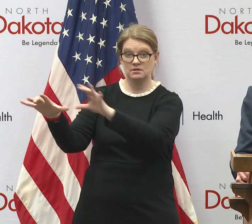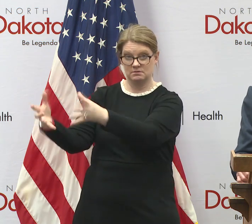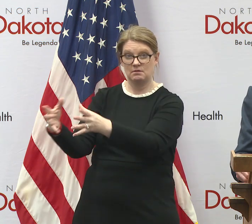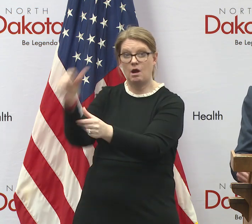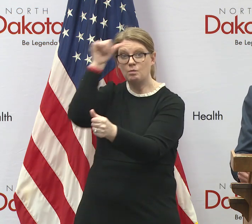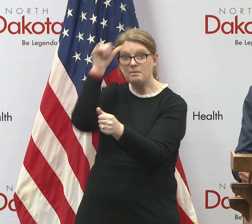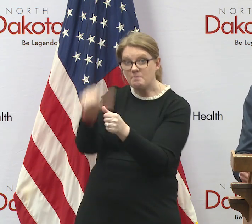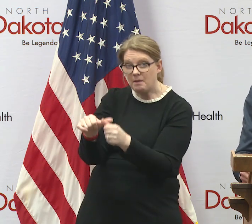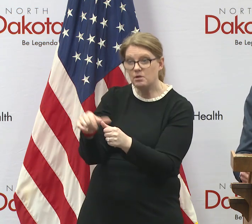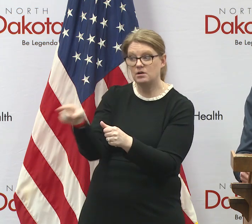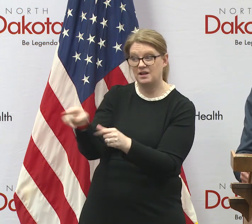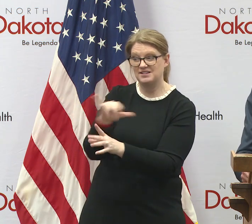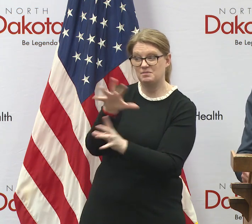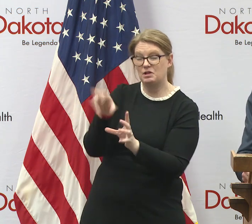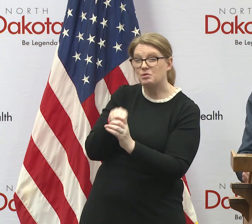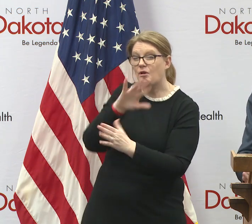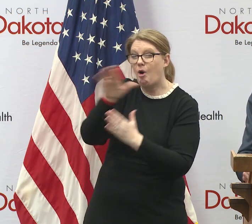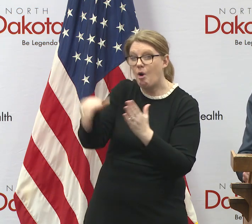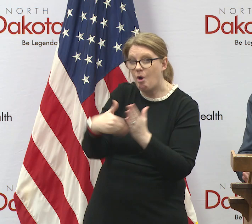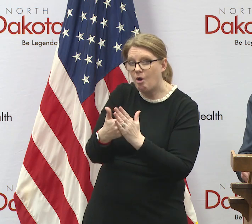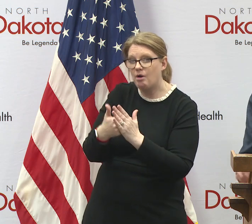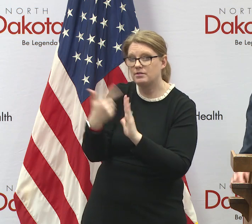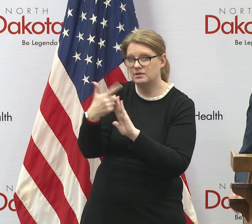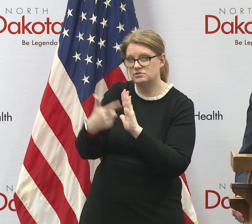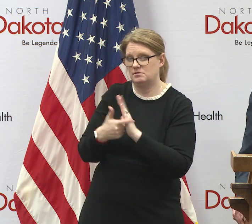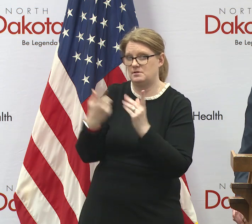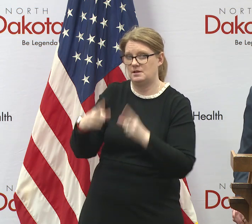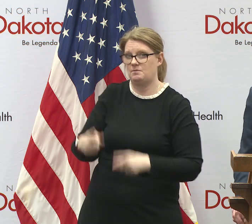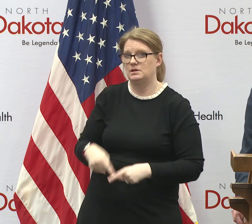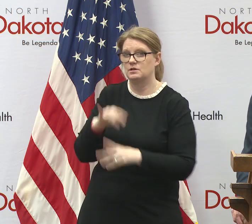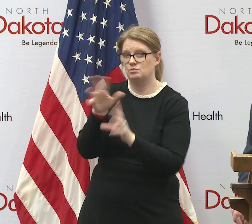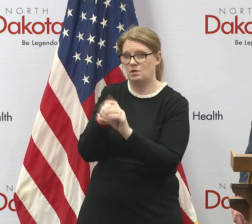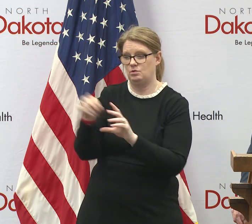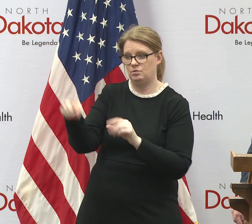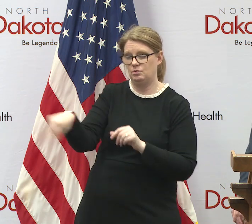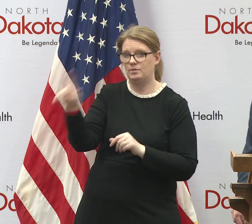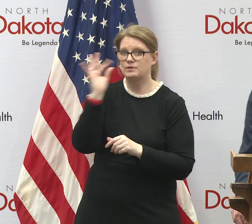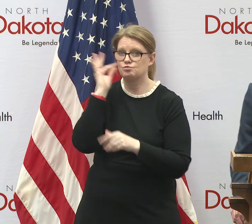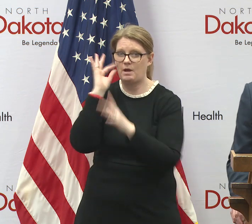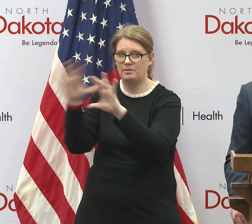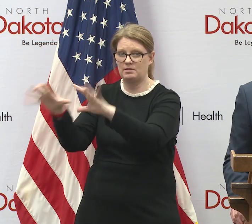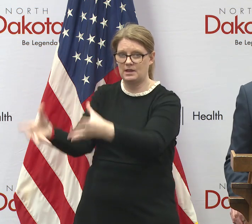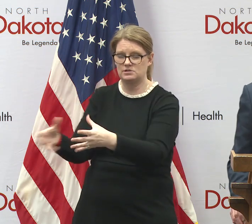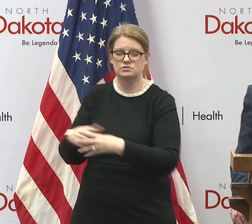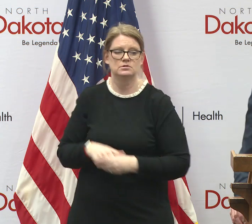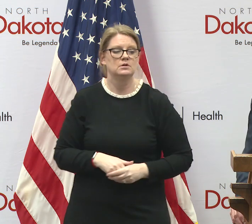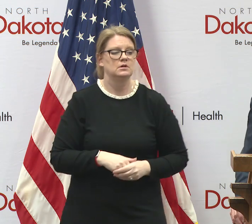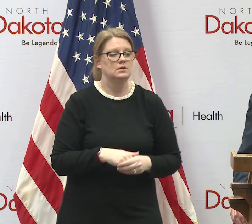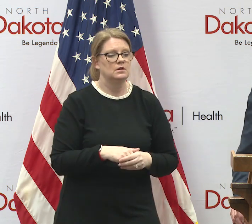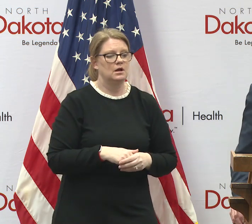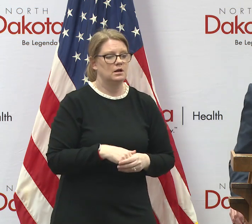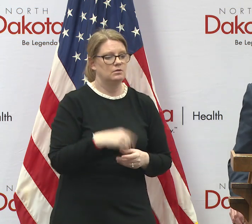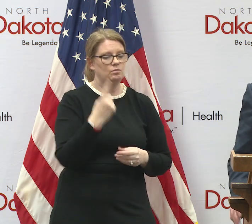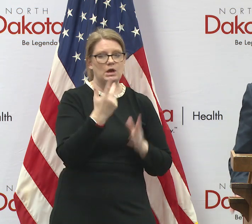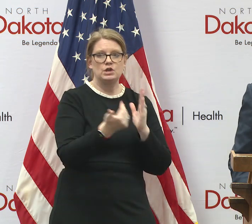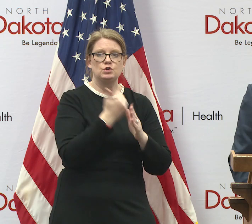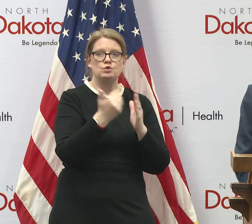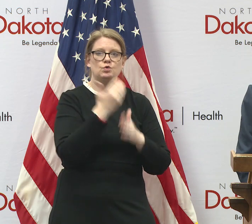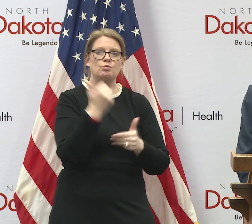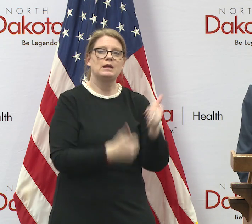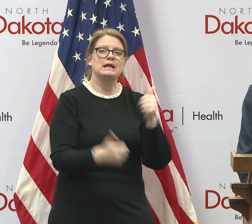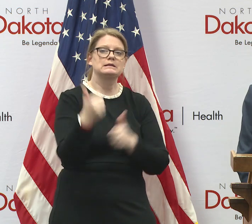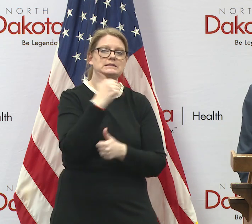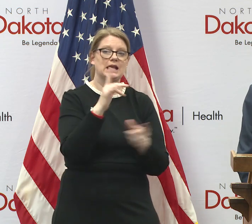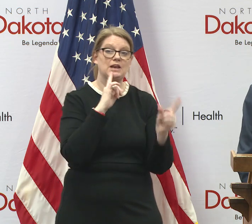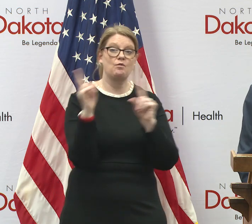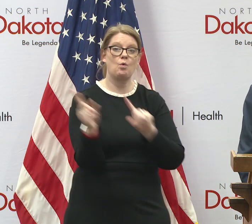remembered in all the legislation that's happening. Next topic, we have one new executive order that we've